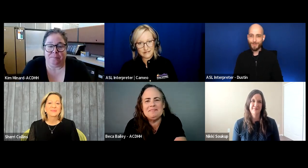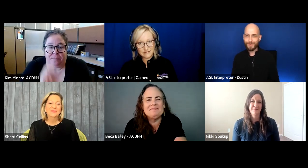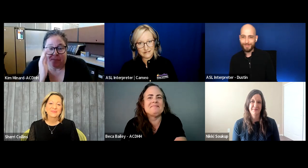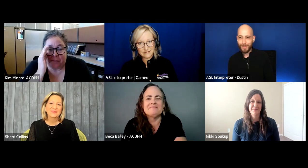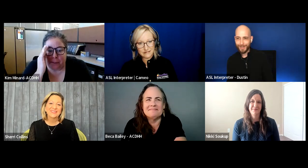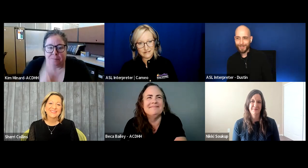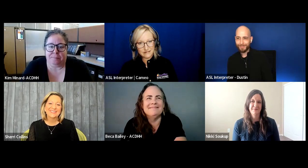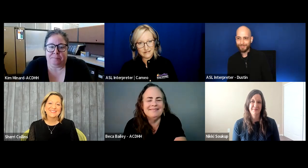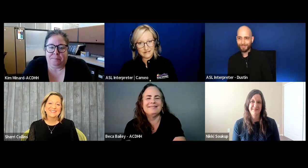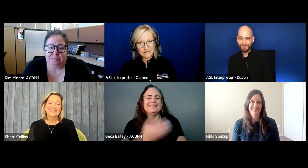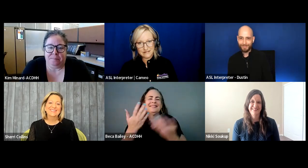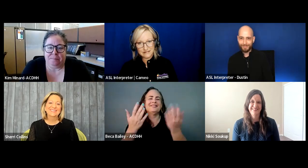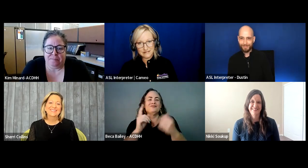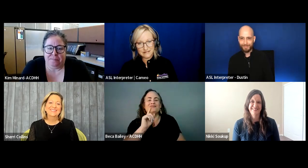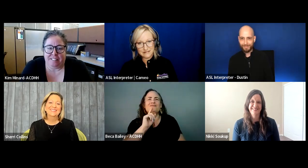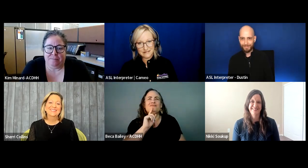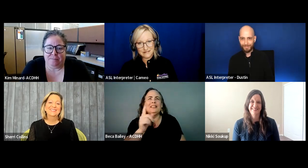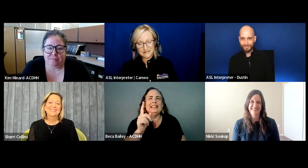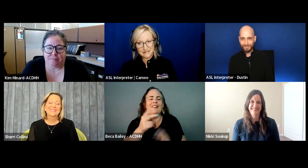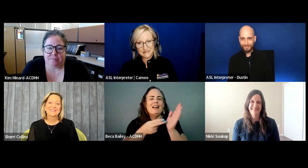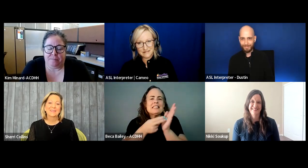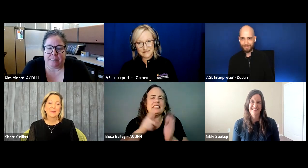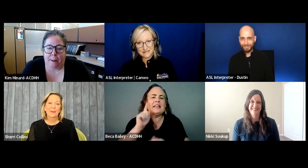we'll start with you, Becca.